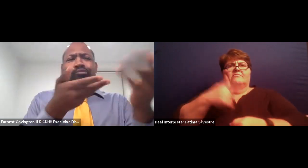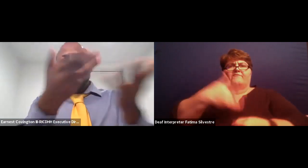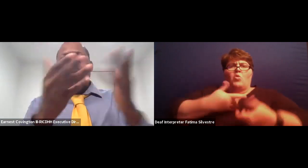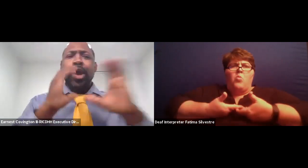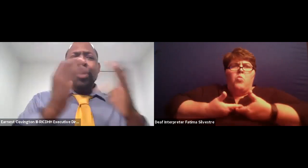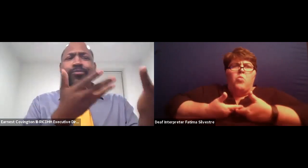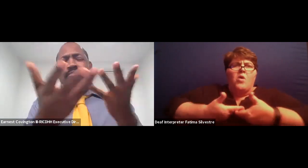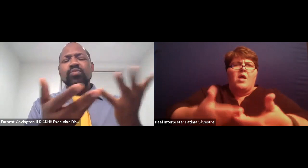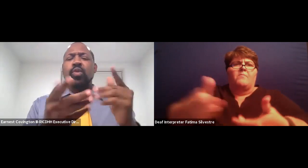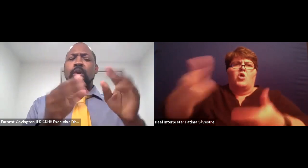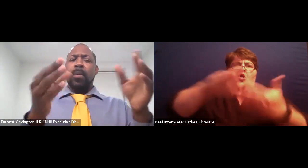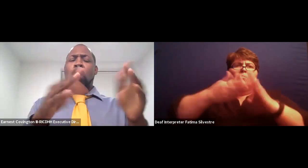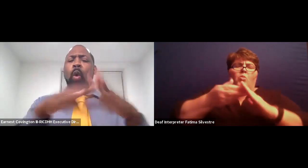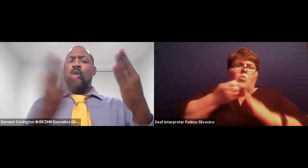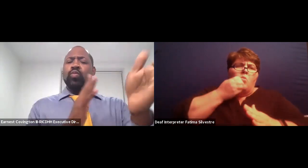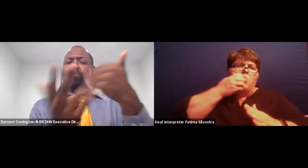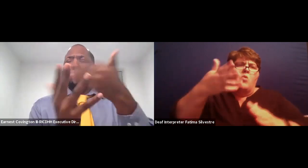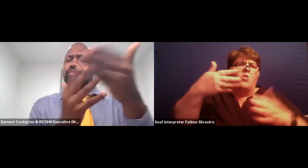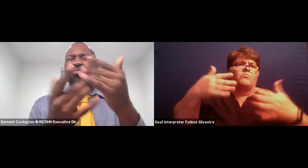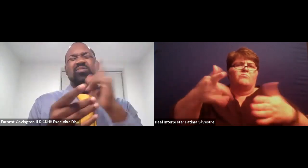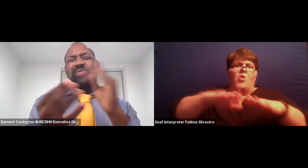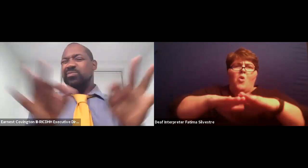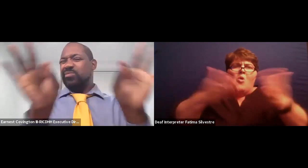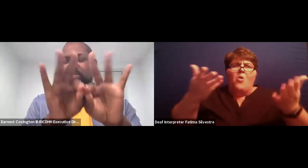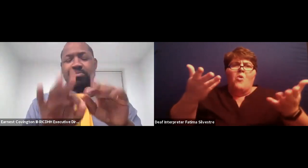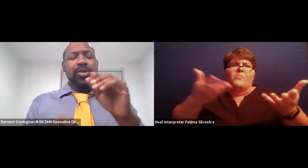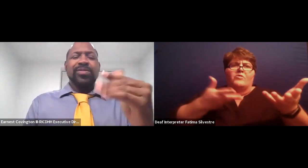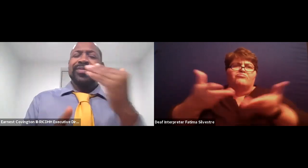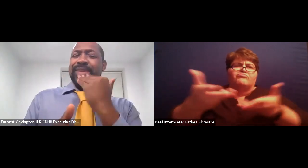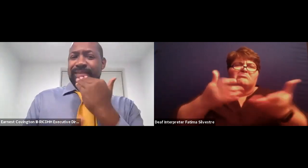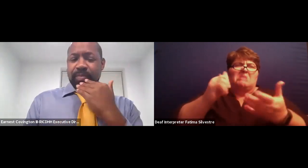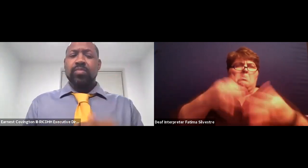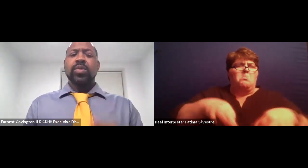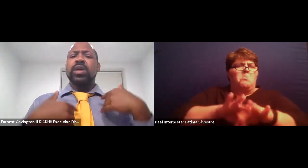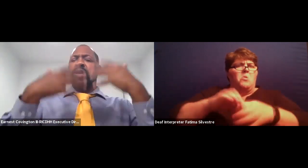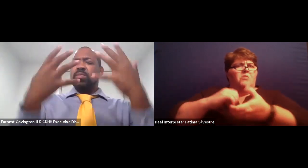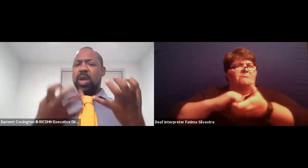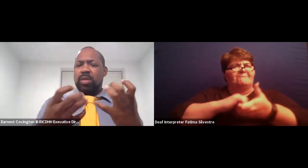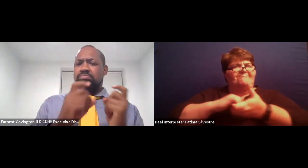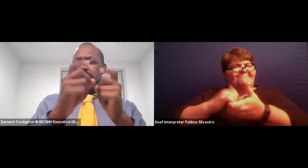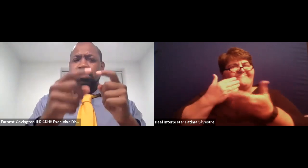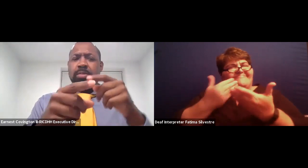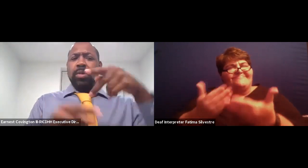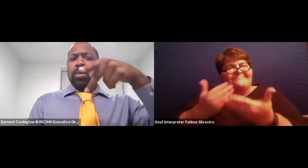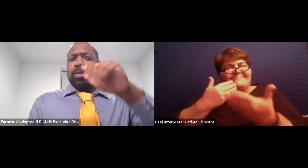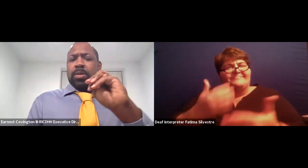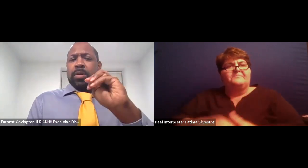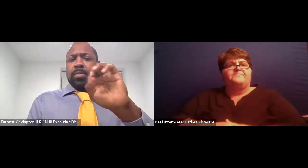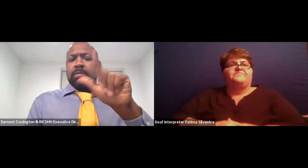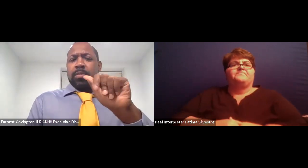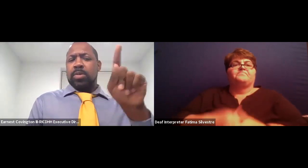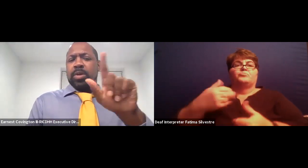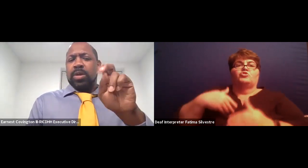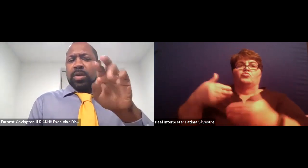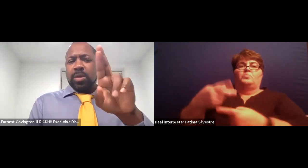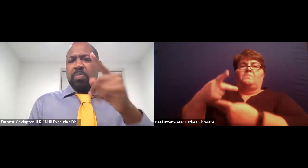appreciate your very warm welcome. I've talked to a lot of you over the last year. I know there are many, many issues, and I really